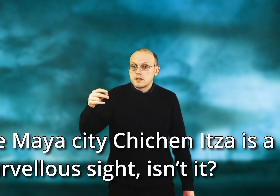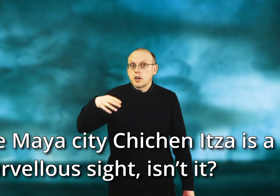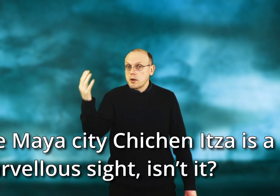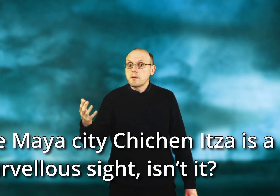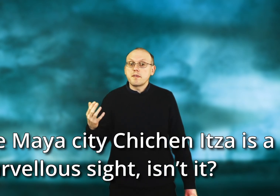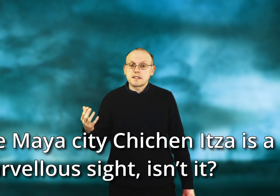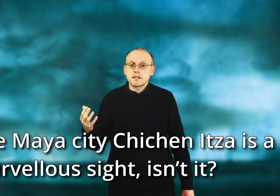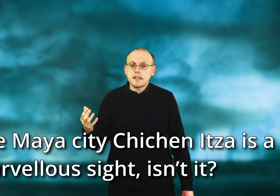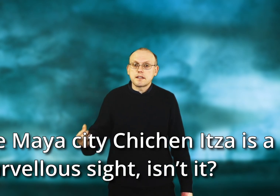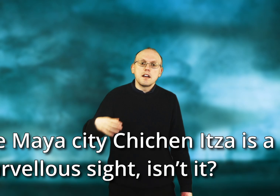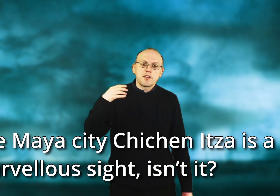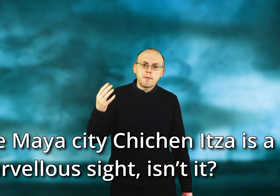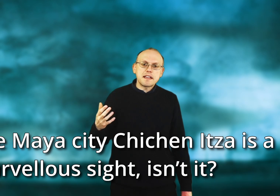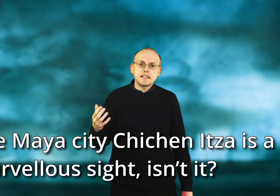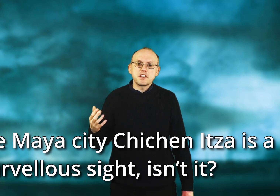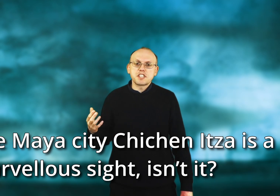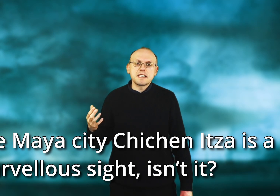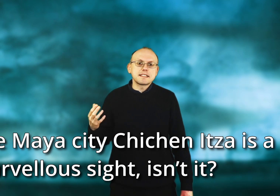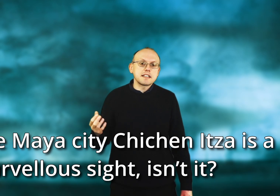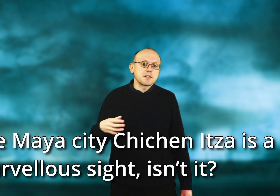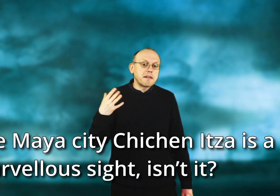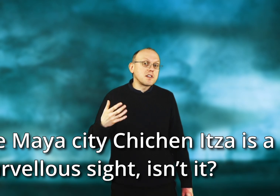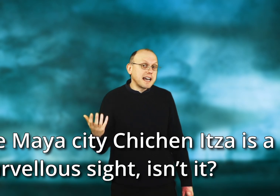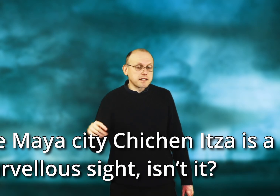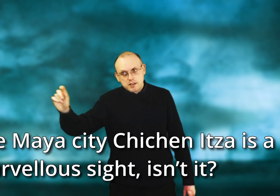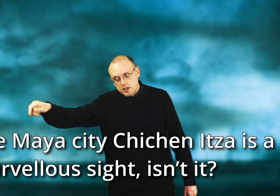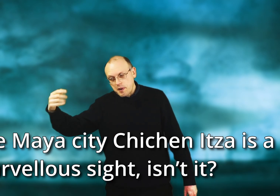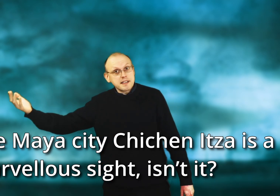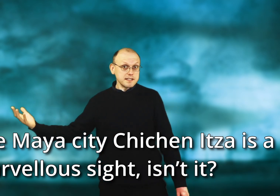comma before isn't it. The Maya city Chichen Itza is a marvelous sight, isn't it?